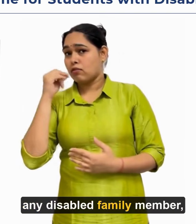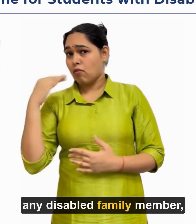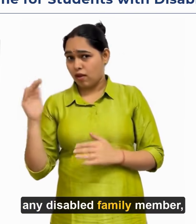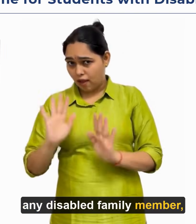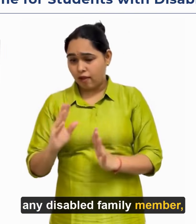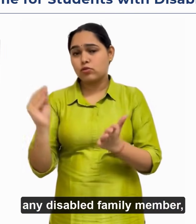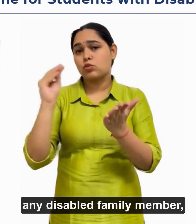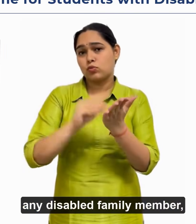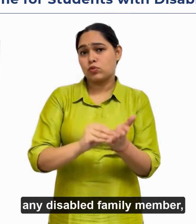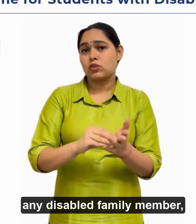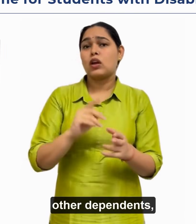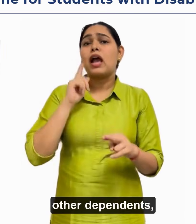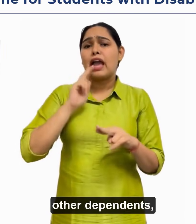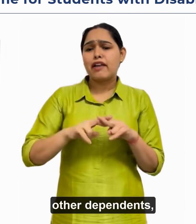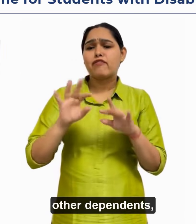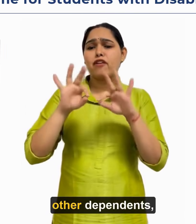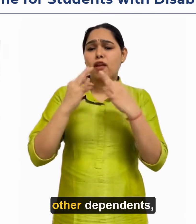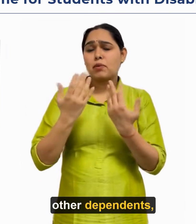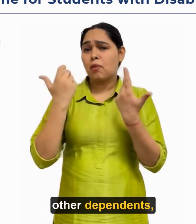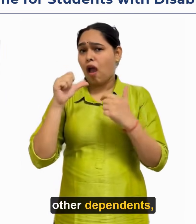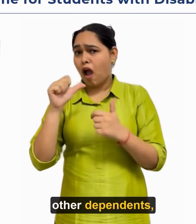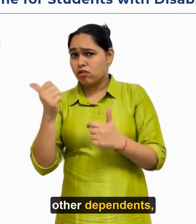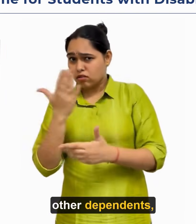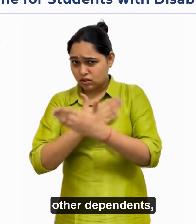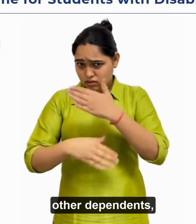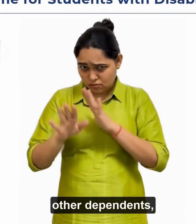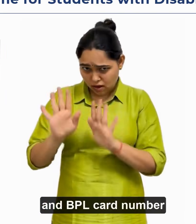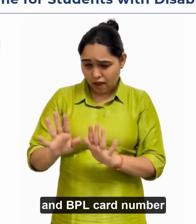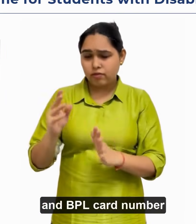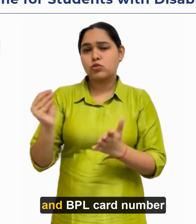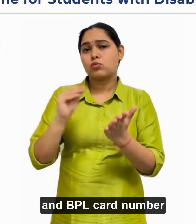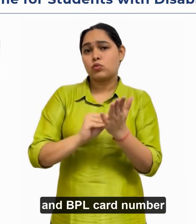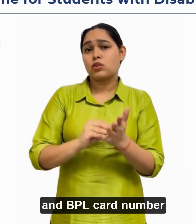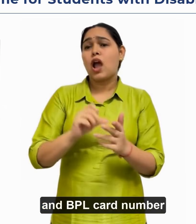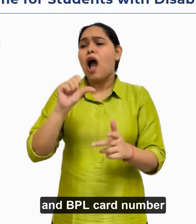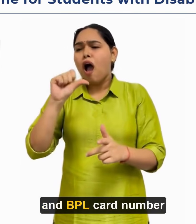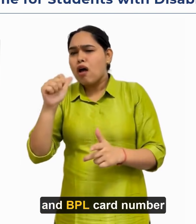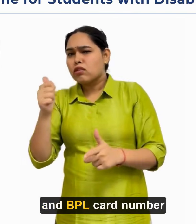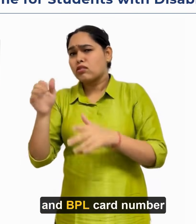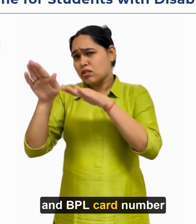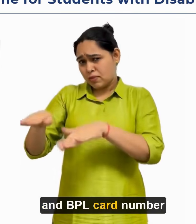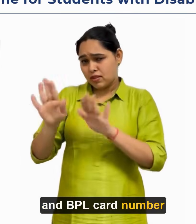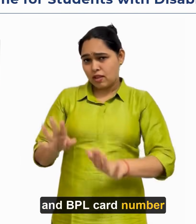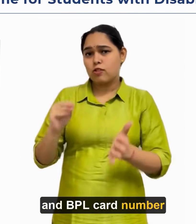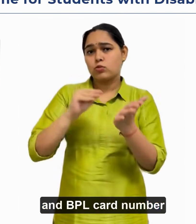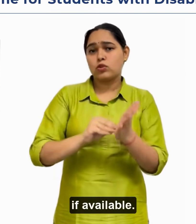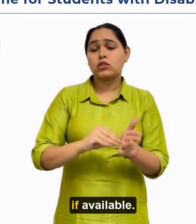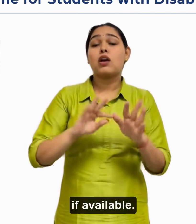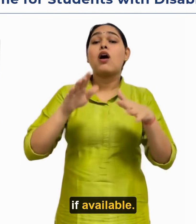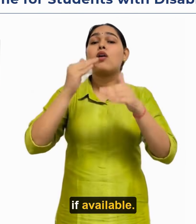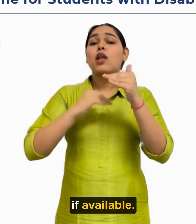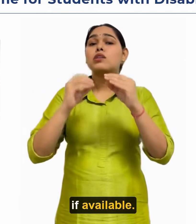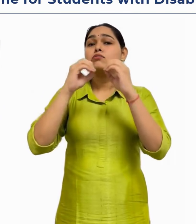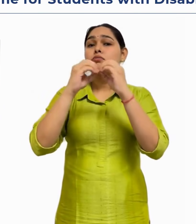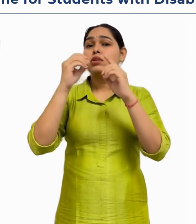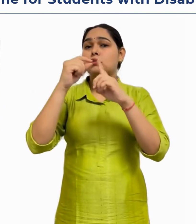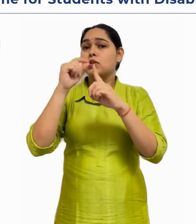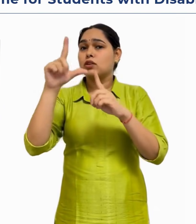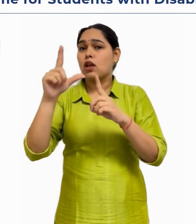family member, other dependents, and BPL card number if available.